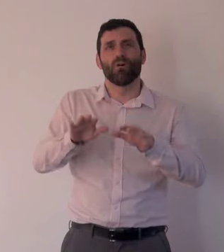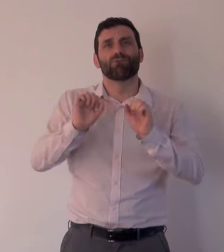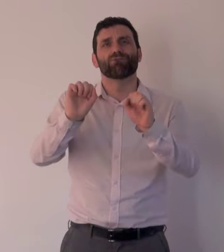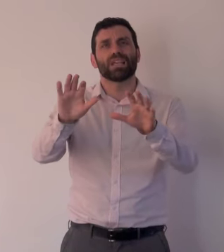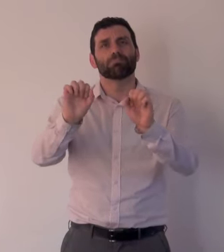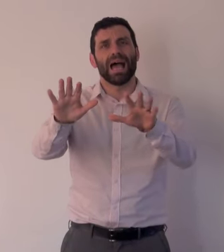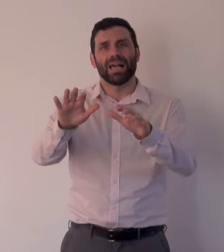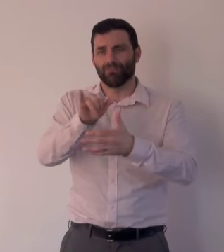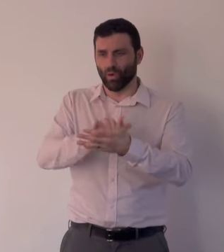feedback,